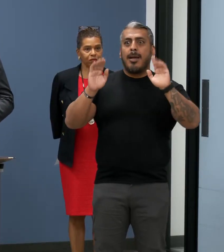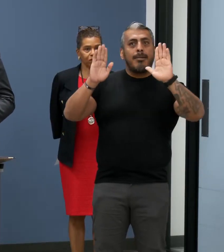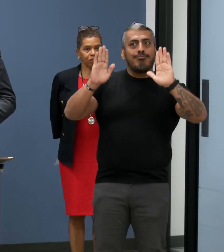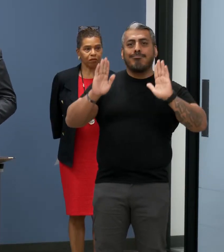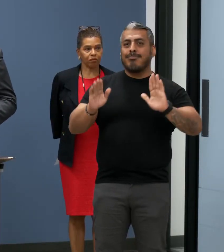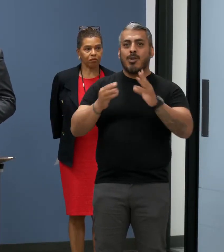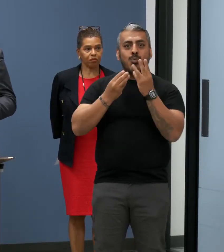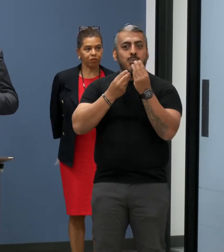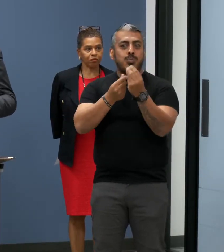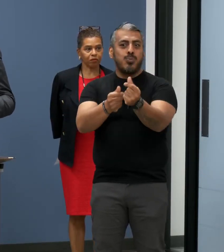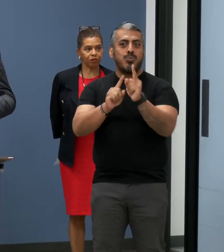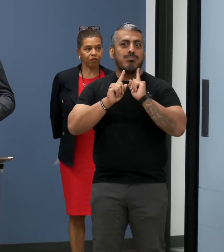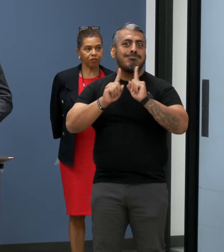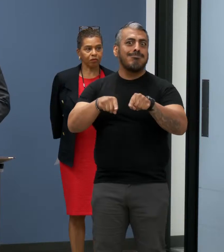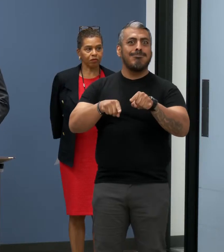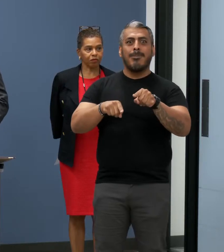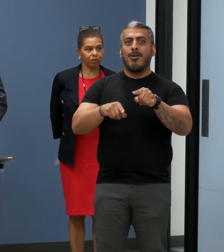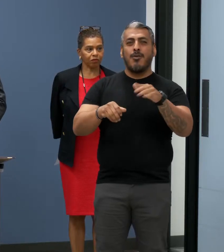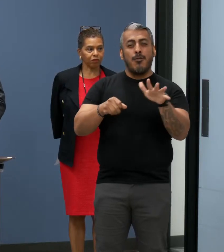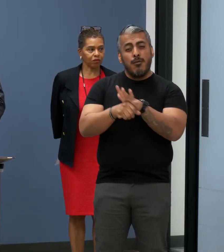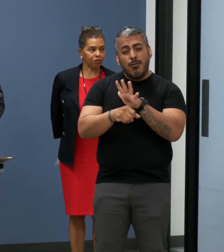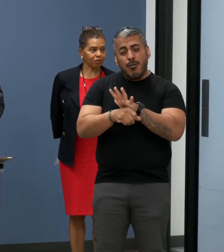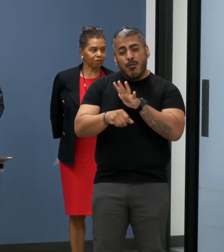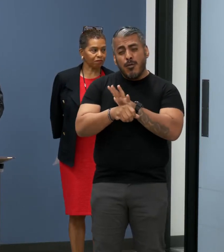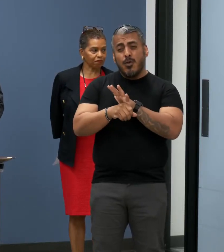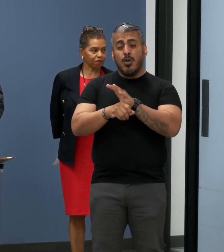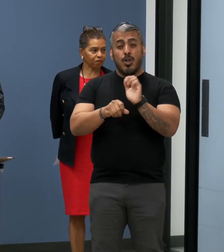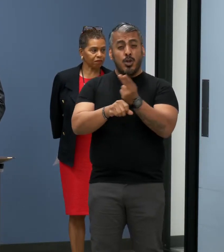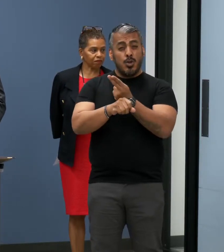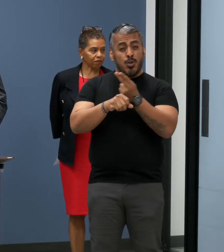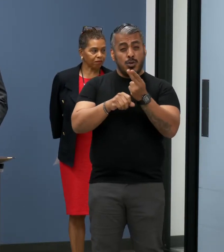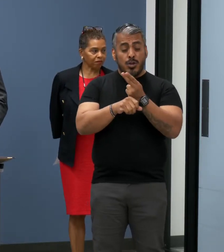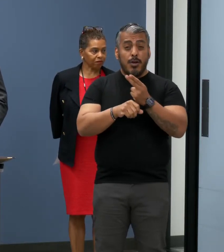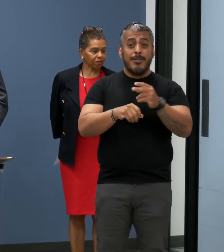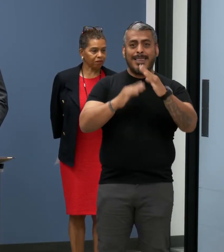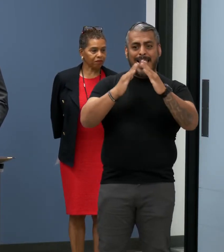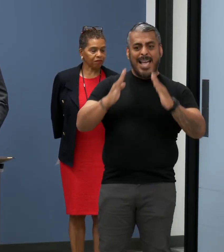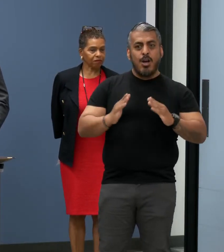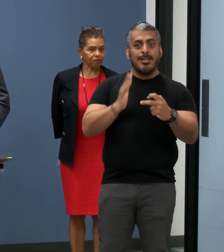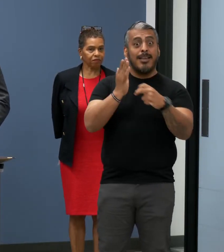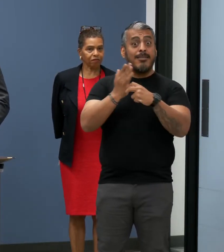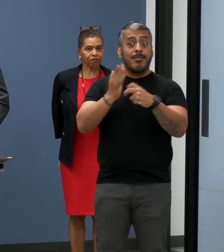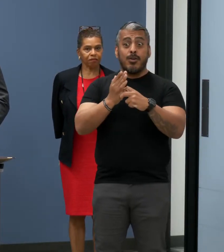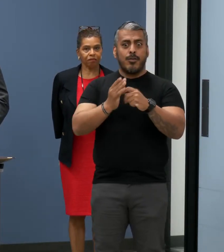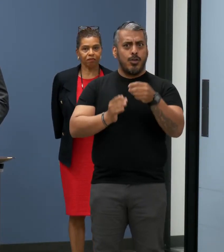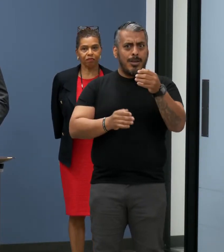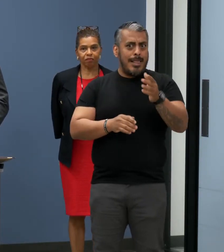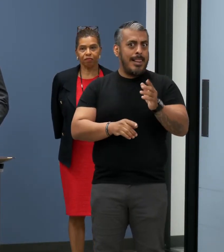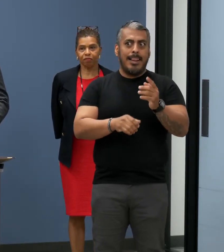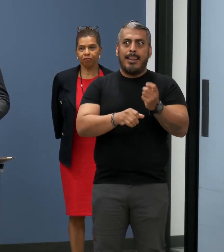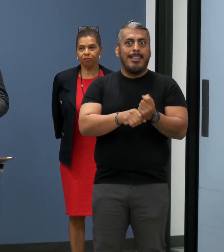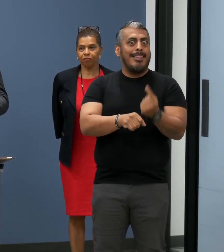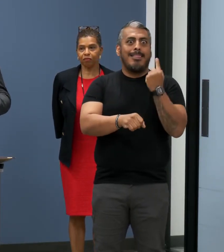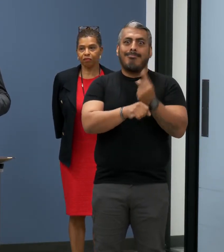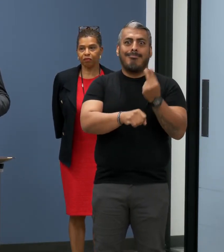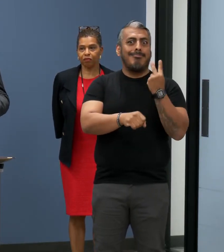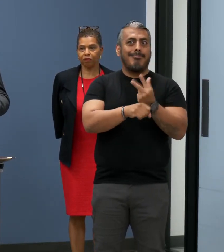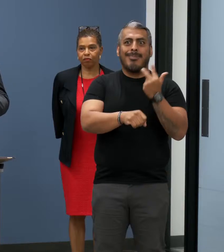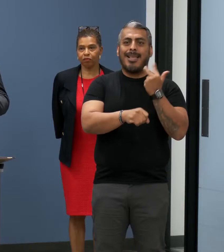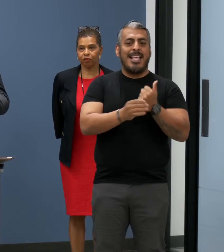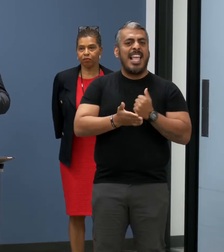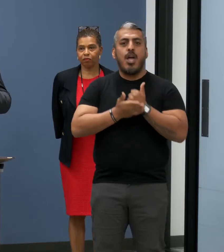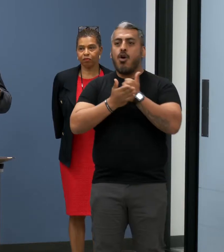tremendous results as it relates to full utilization of the emergency housing vouchers over the course of the past year, which helped us,